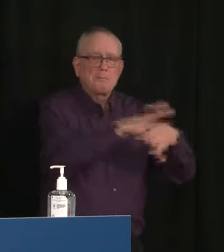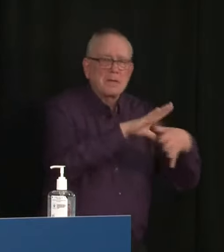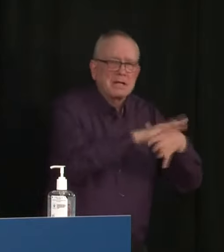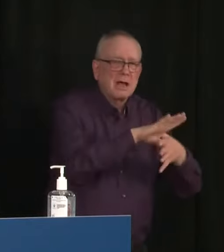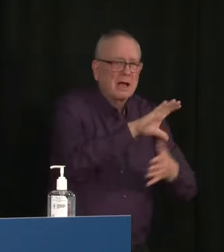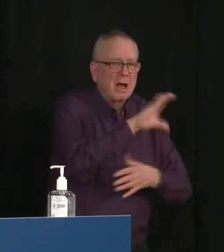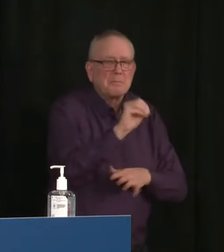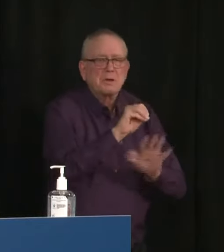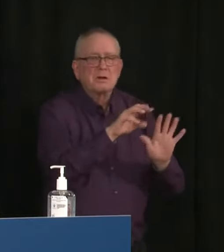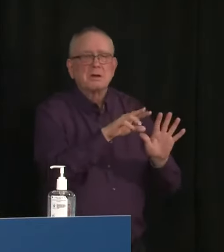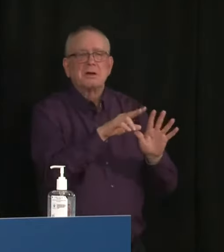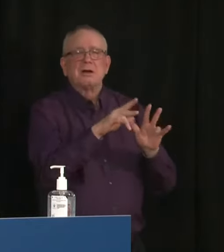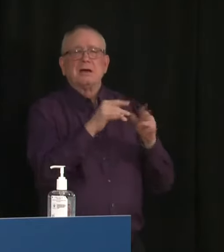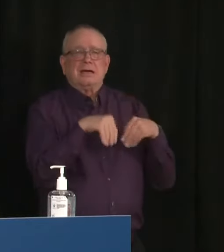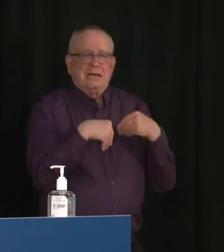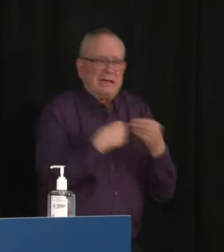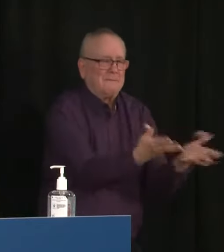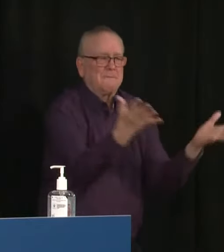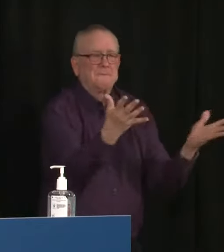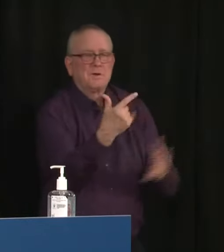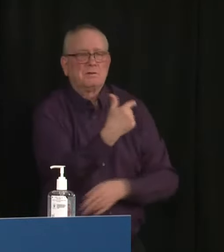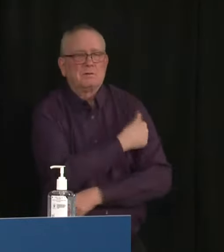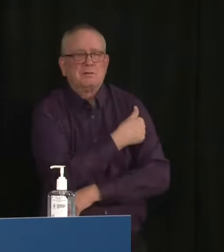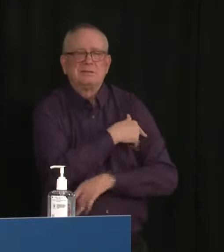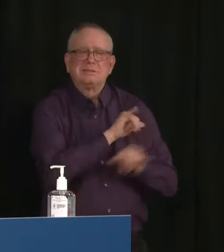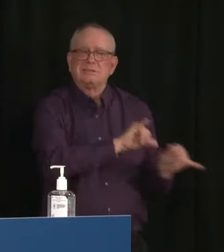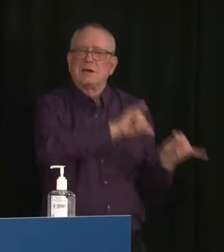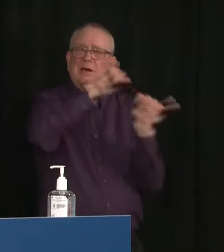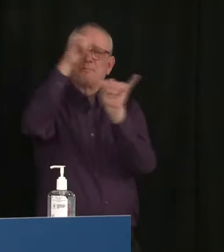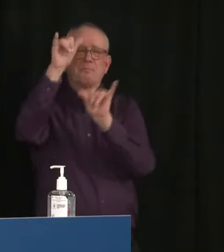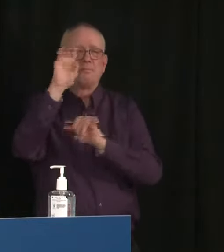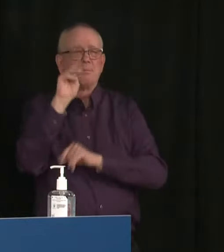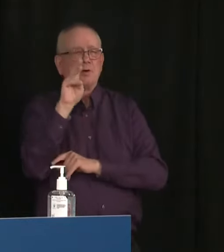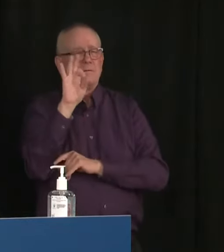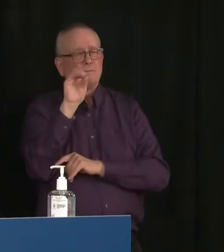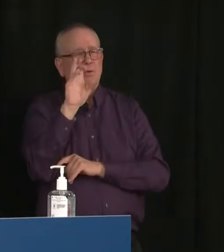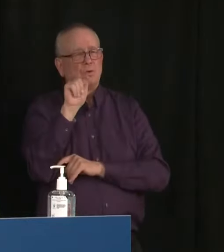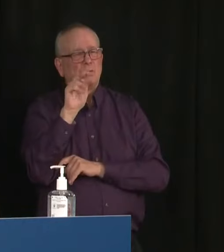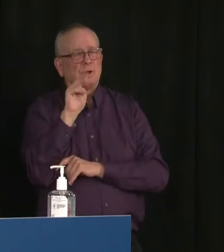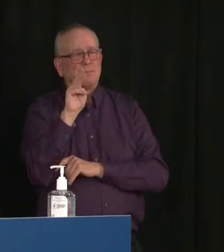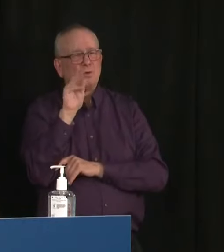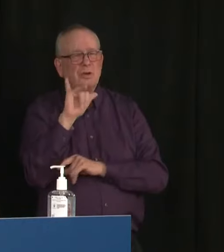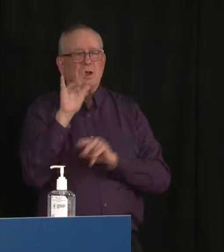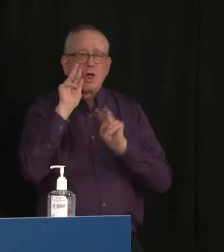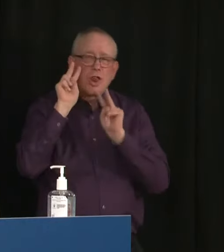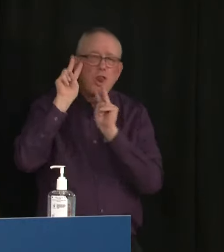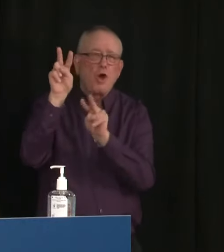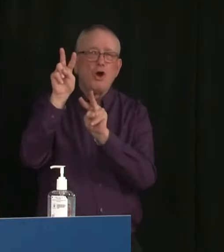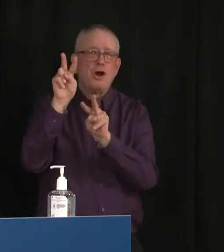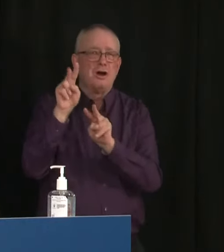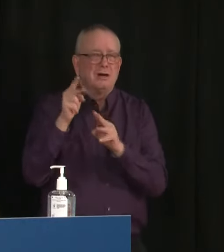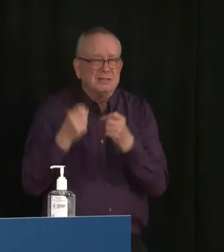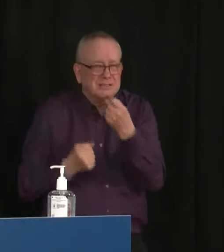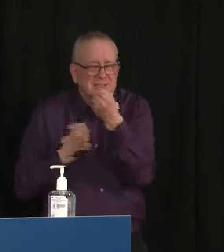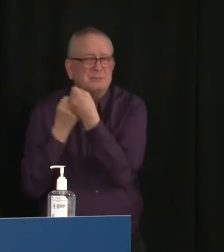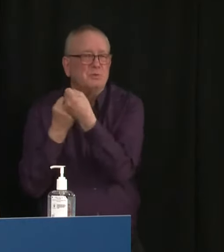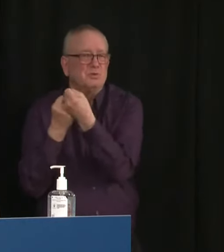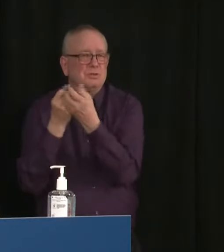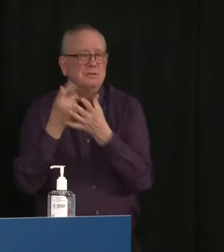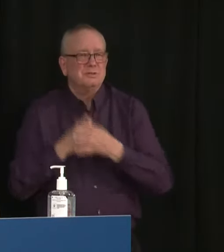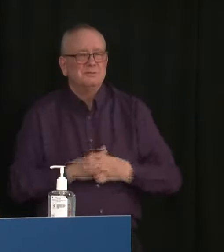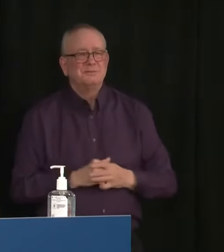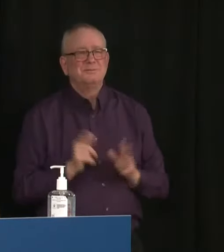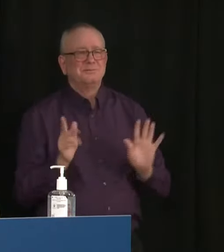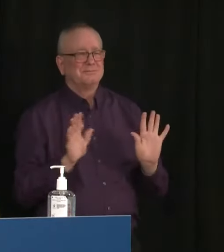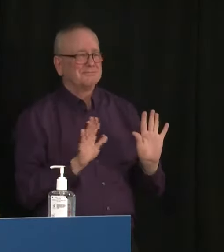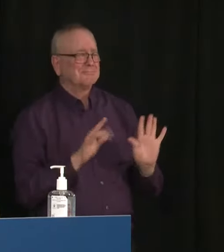worse? Oh, it's absolutely on the table. But as I said, while Fort McMurray is the highest right now, there are other places that